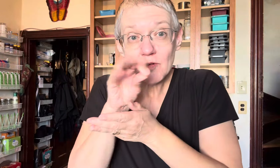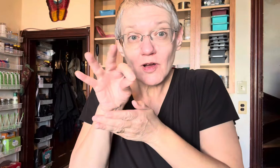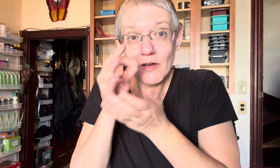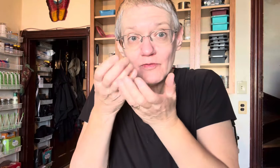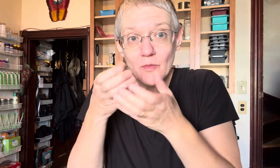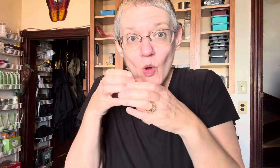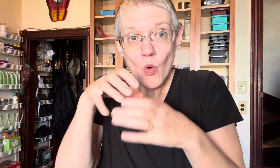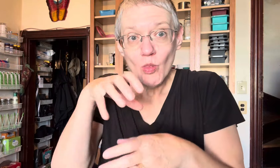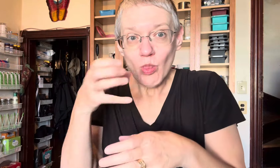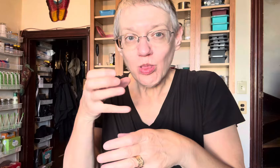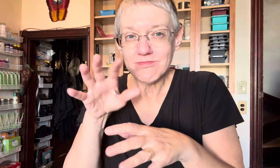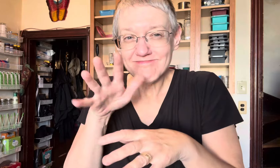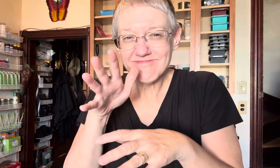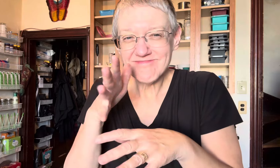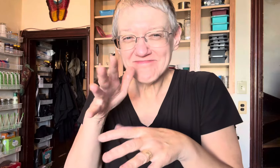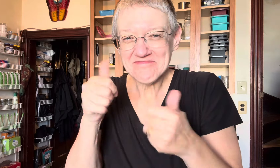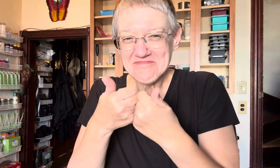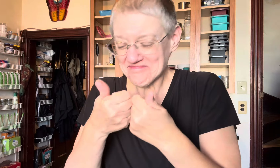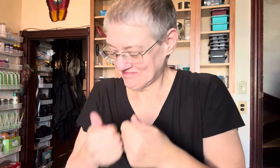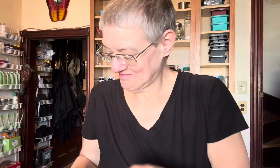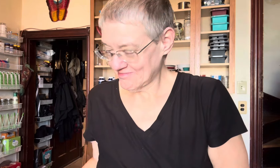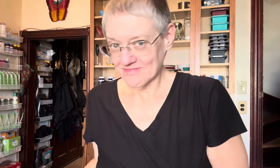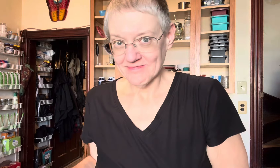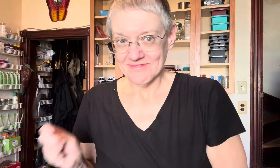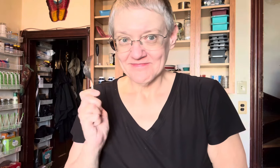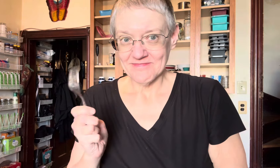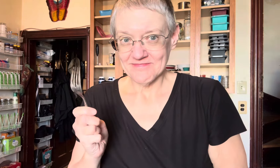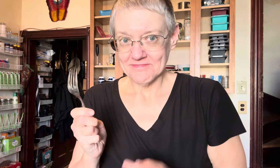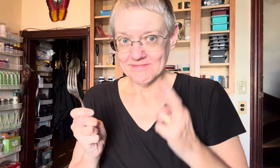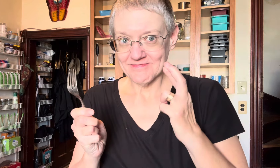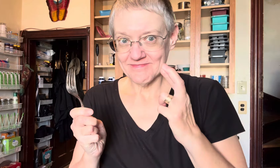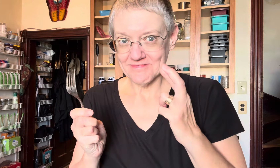Now use a fork to carefully pry off that bowl. It's kind of a challenge.